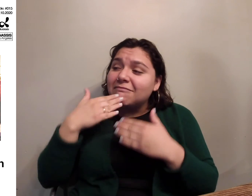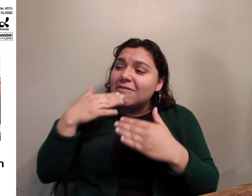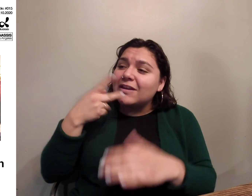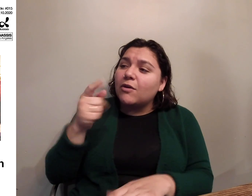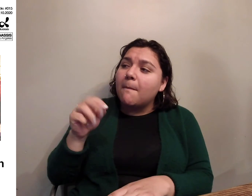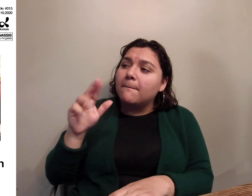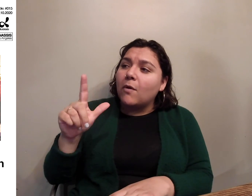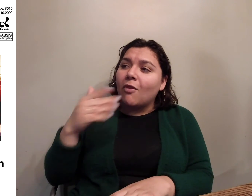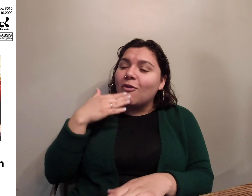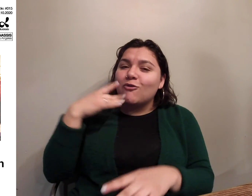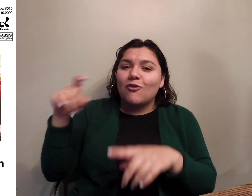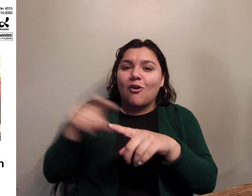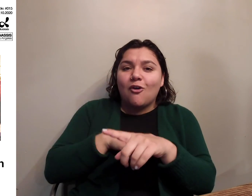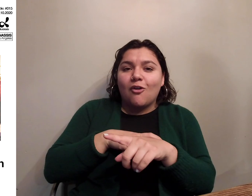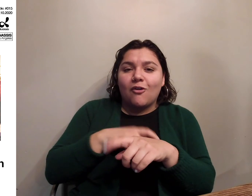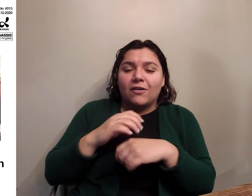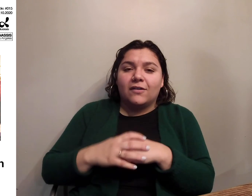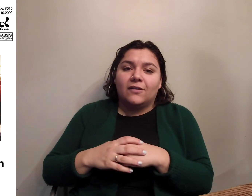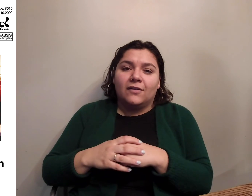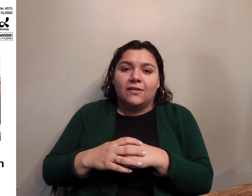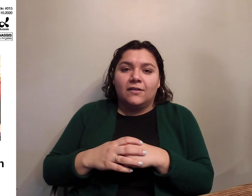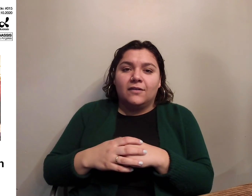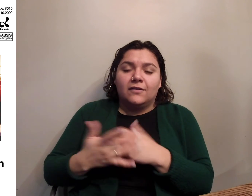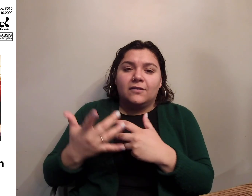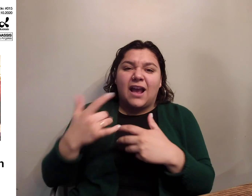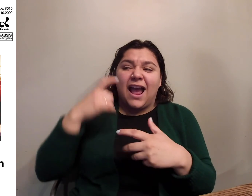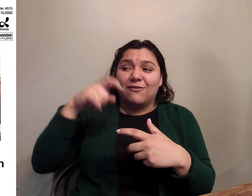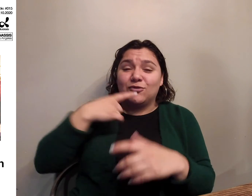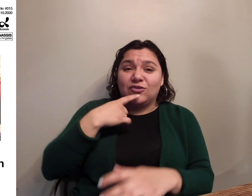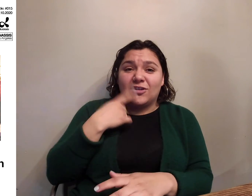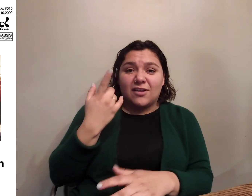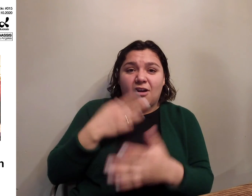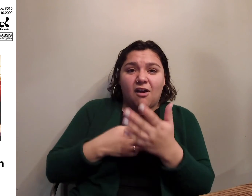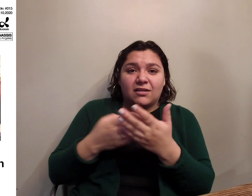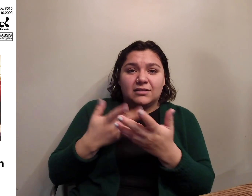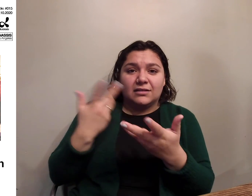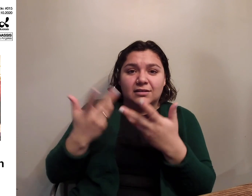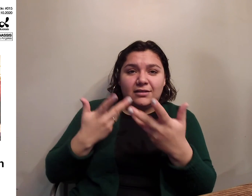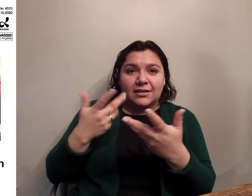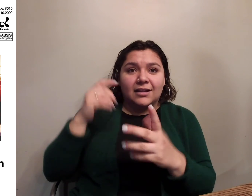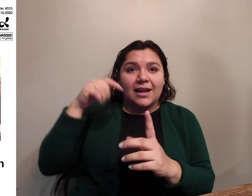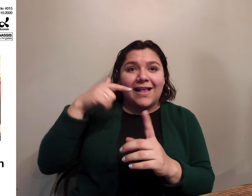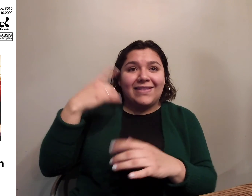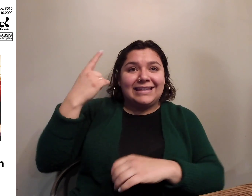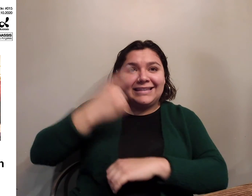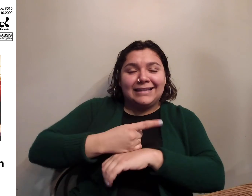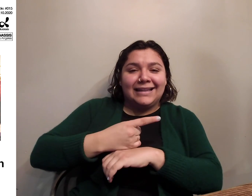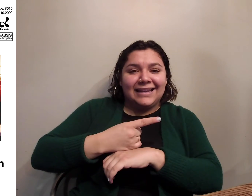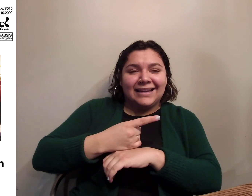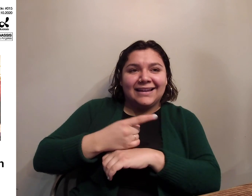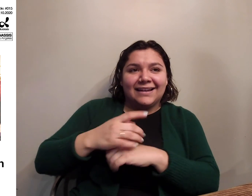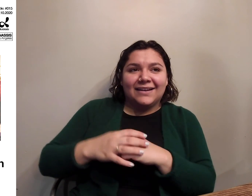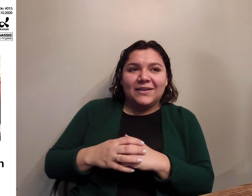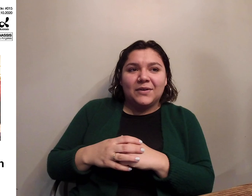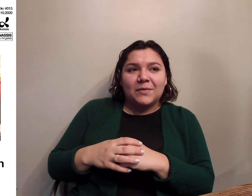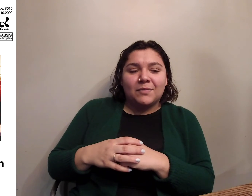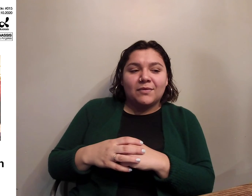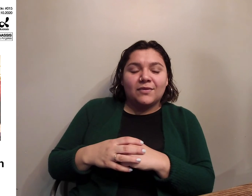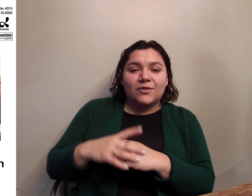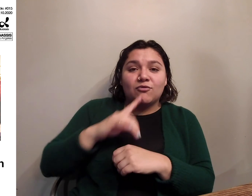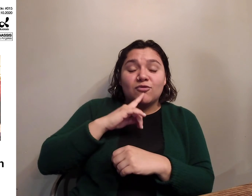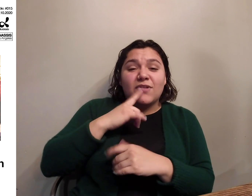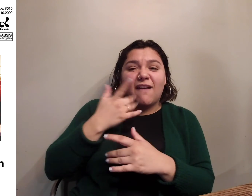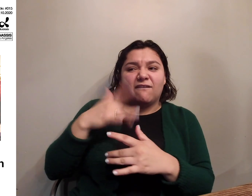Paul. Thanks for calling me today. I have to say that on this day, being